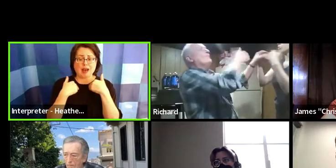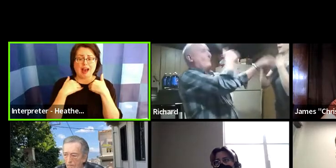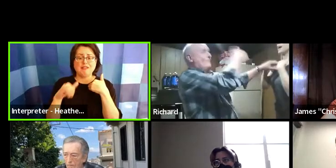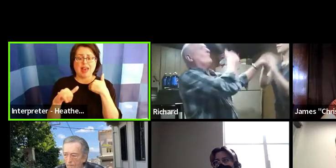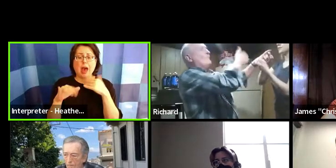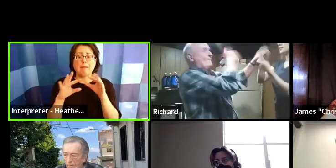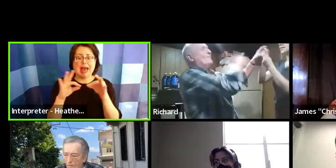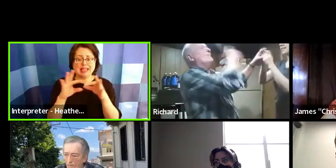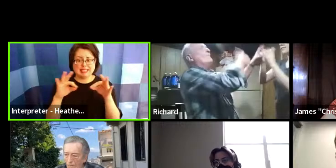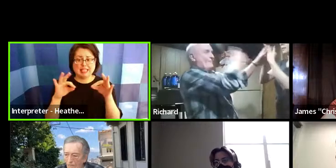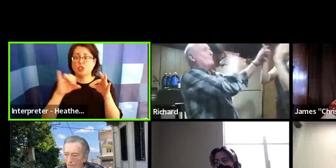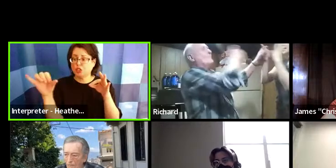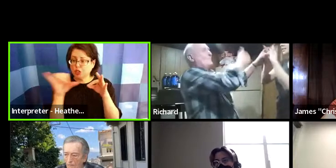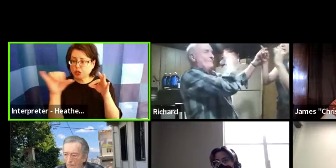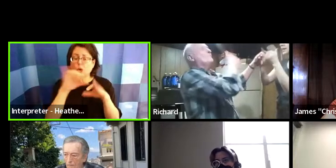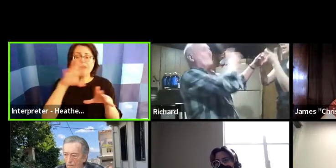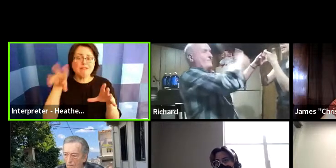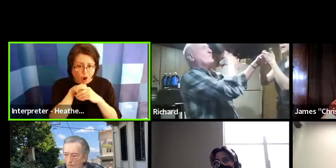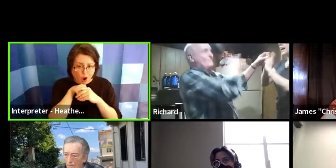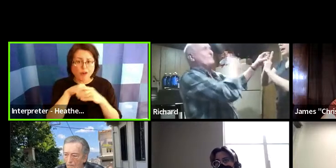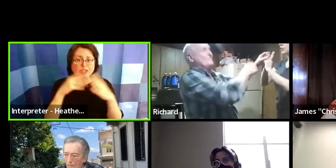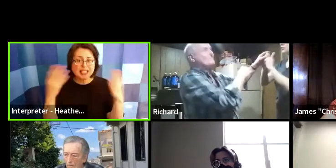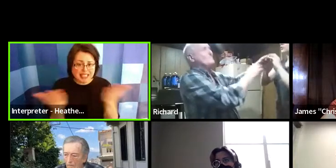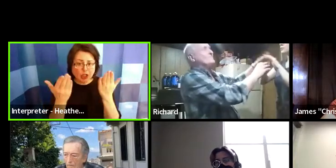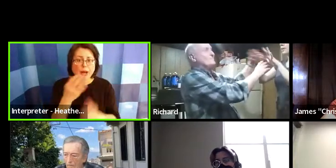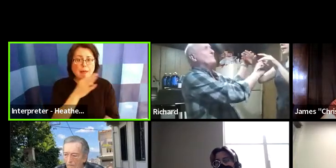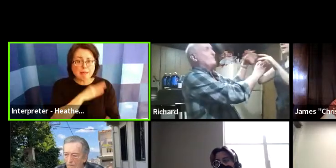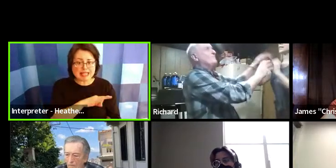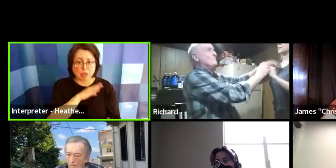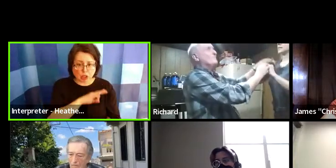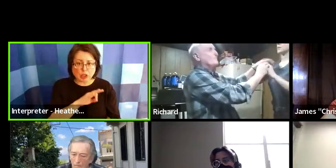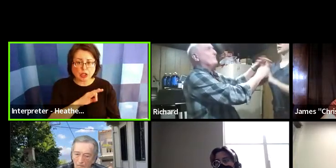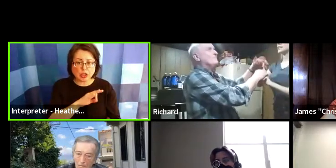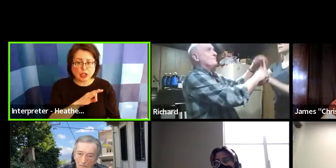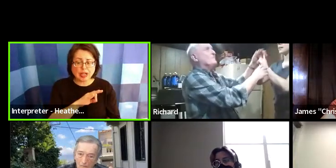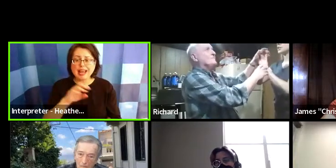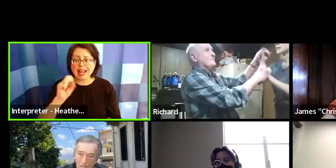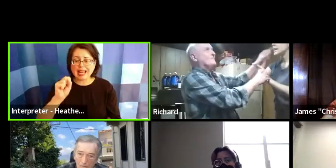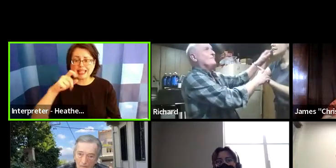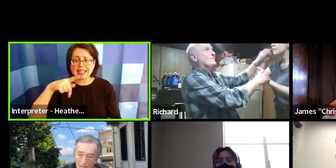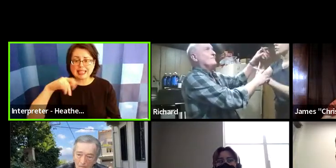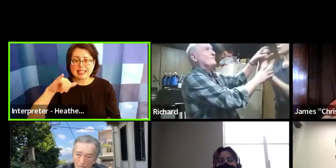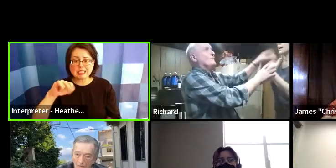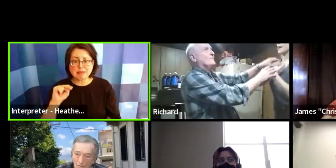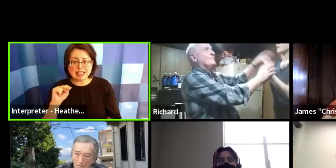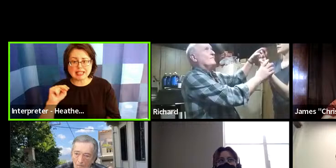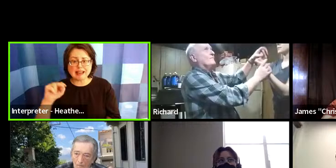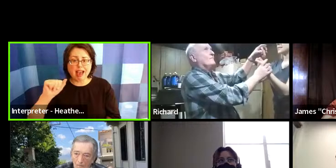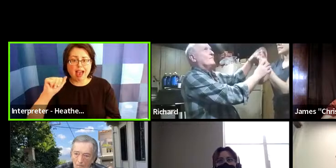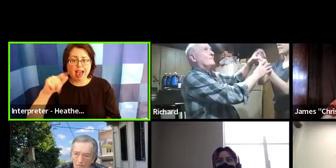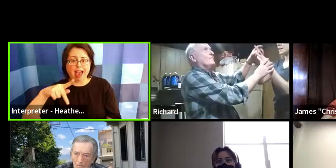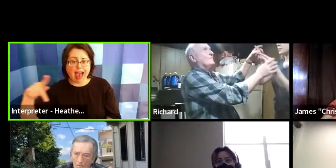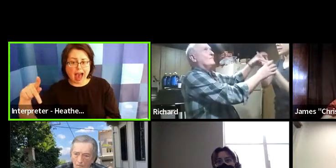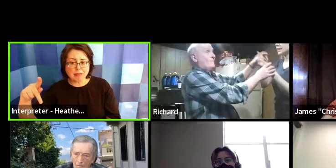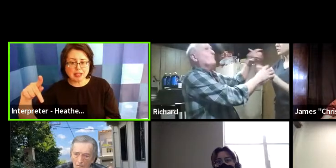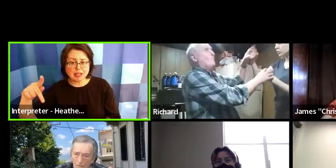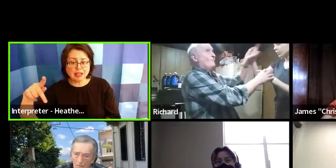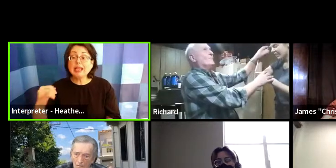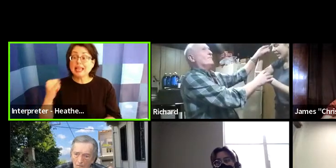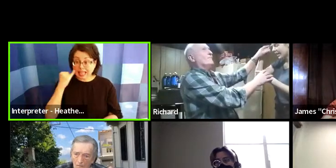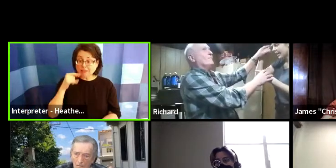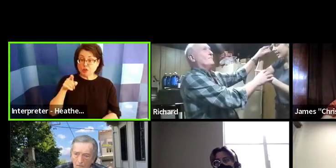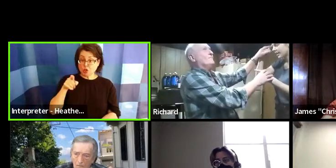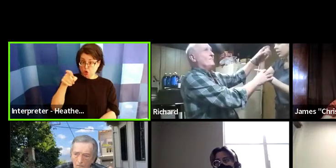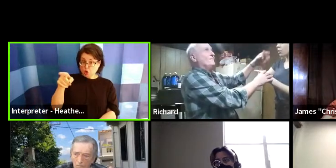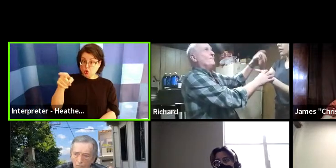the SPIN app in Pittsburgh. And especially if there are particular places where you or